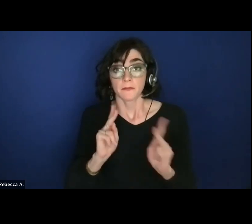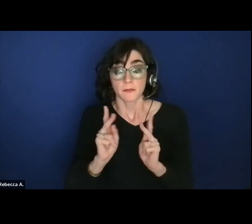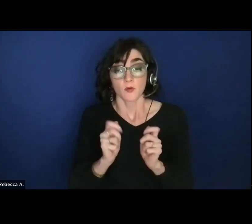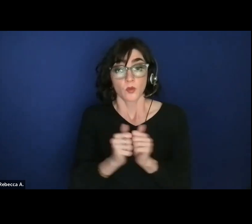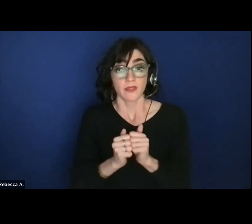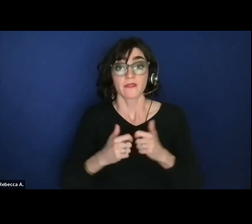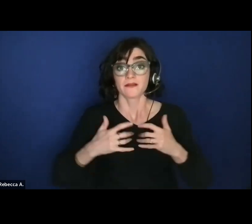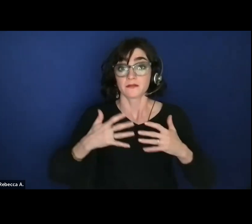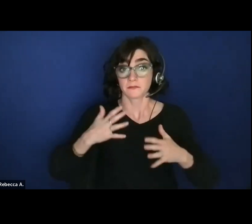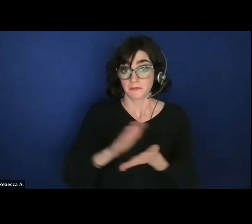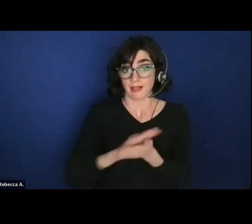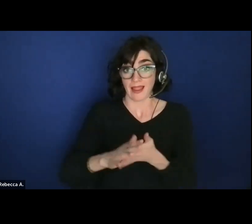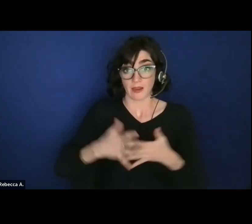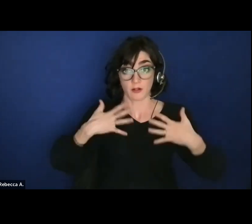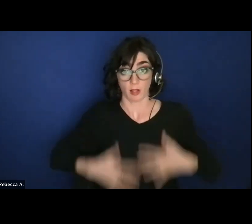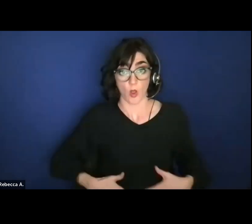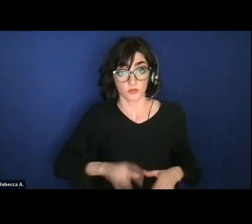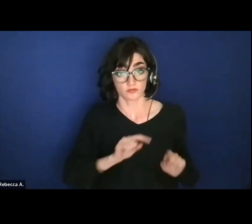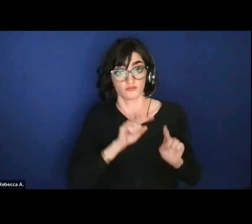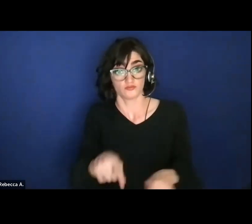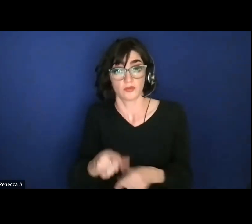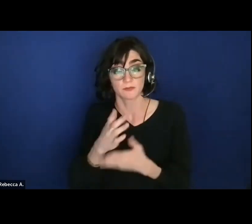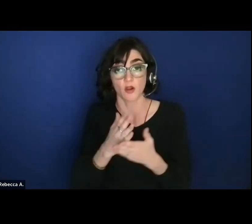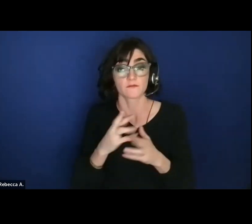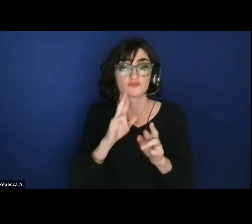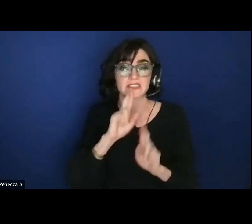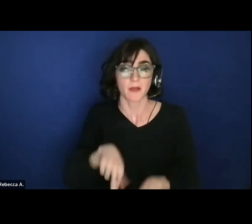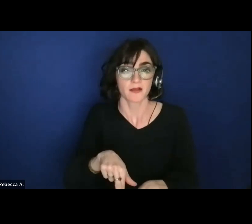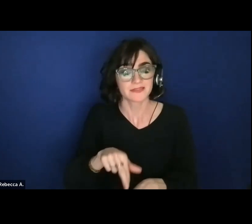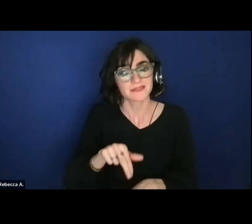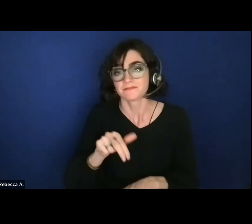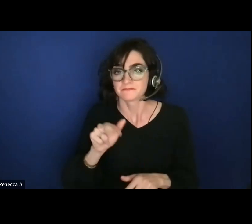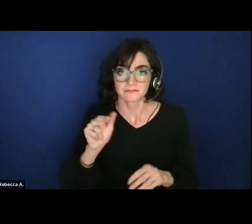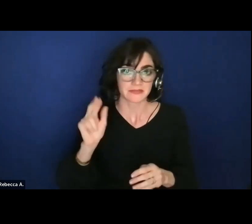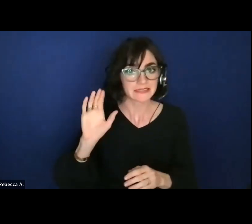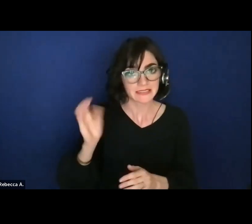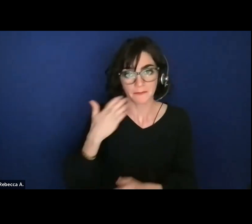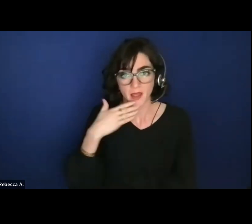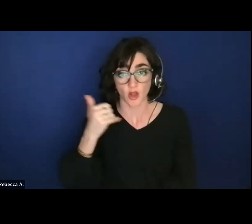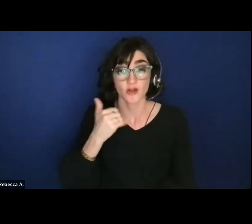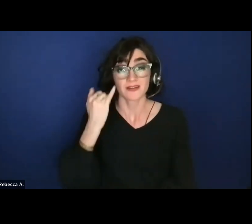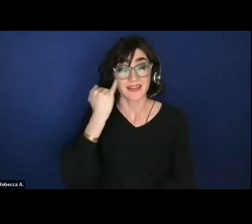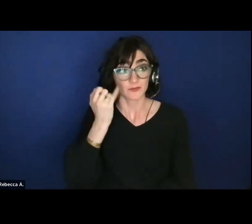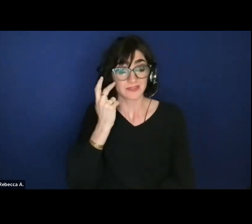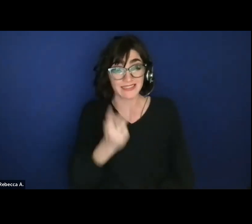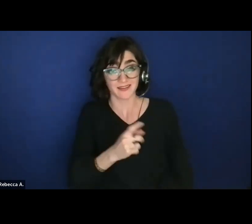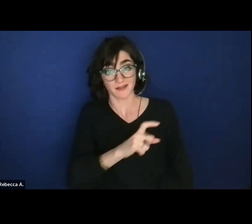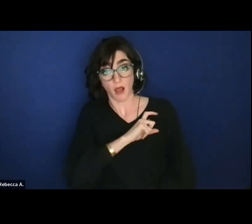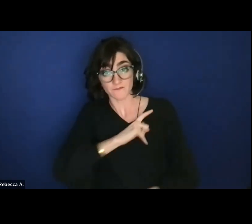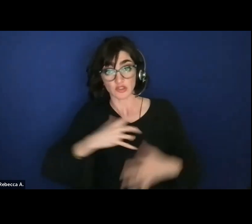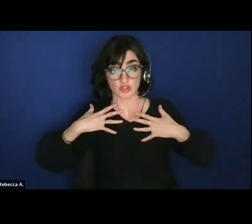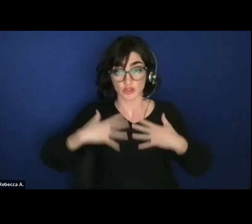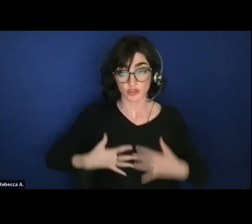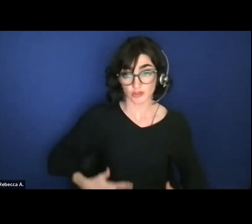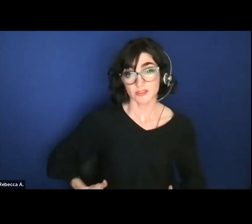plain clothes come as part of the response. It doesn't help the situation when people see these officers. A couple of cases